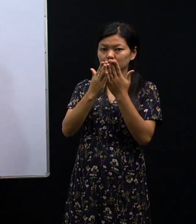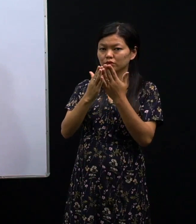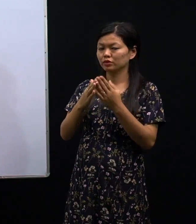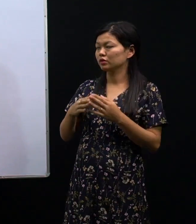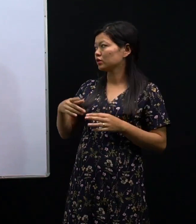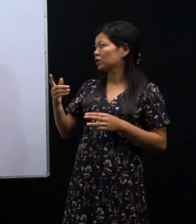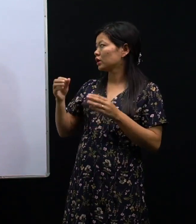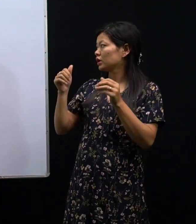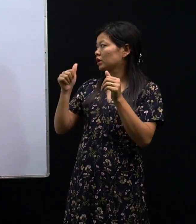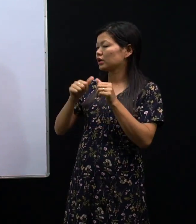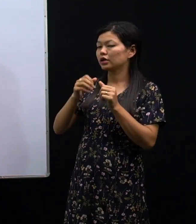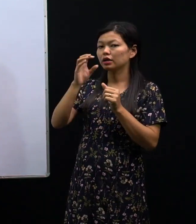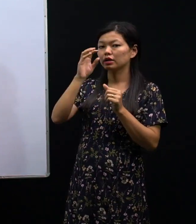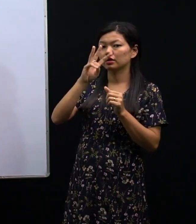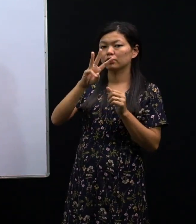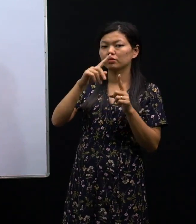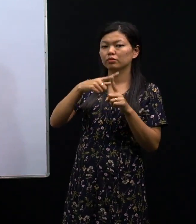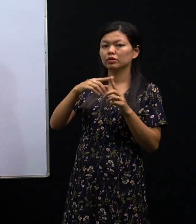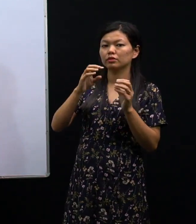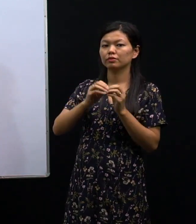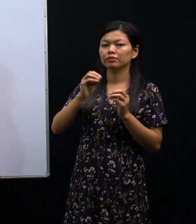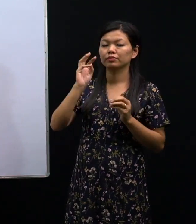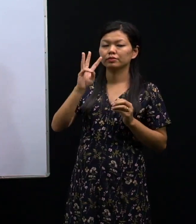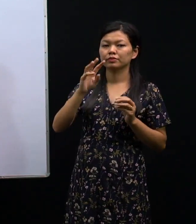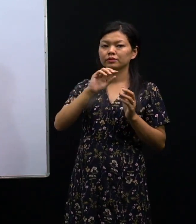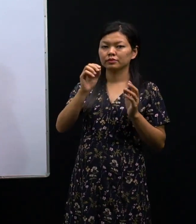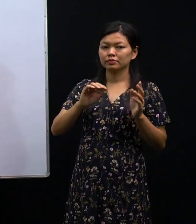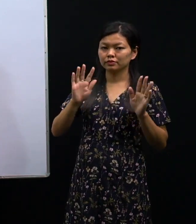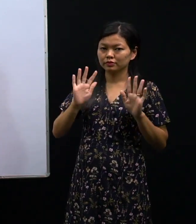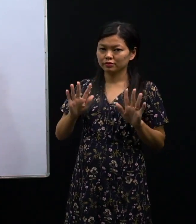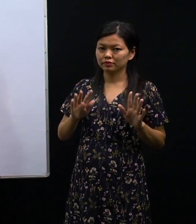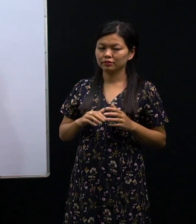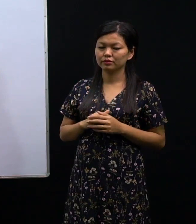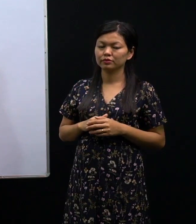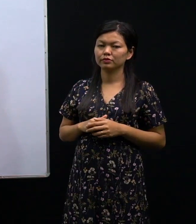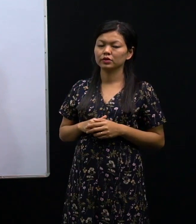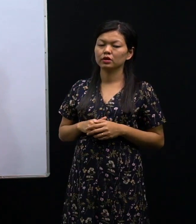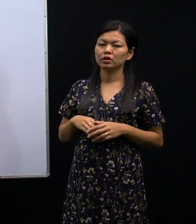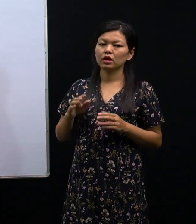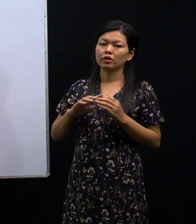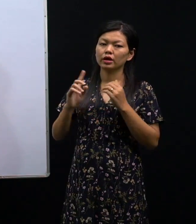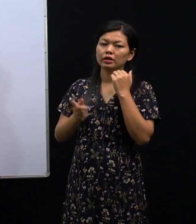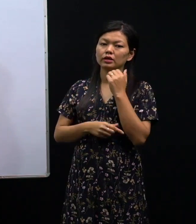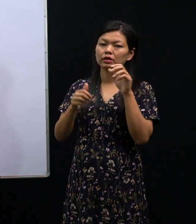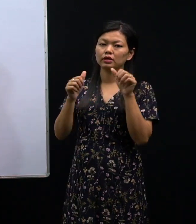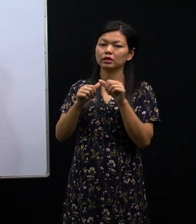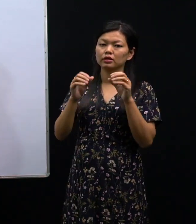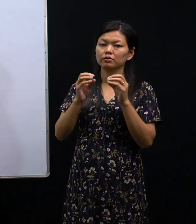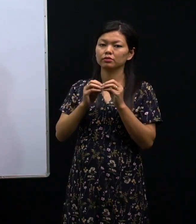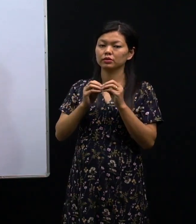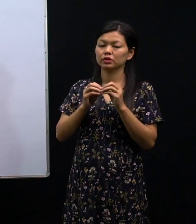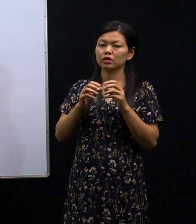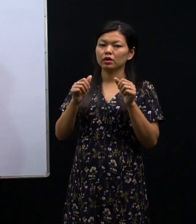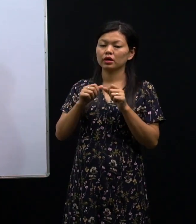Okay? Or they are writing these 3 common. 3ab common. Then write a plus b. That also some books we are